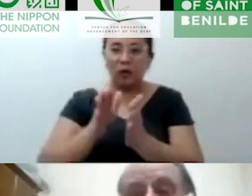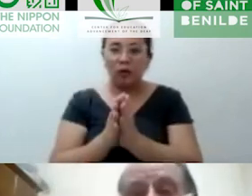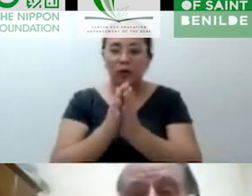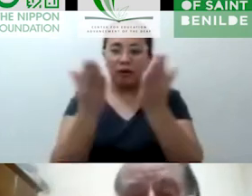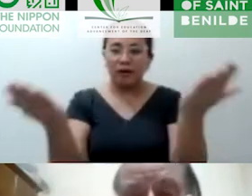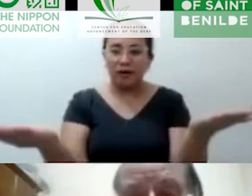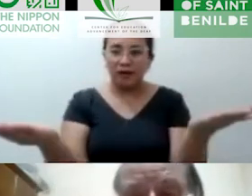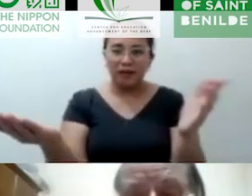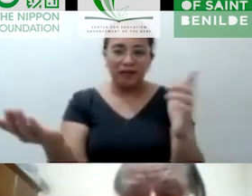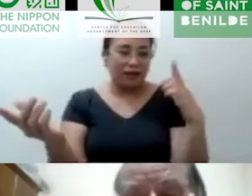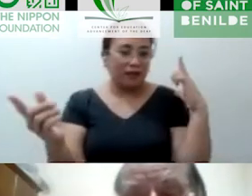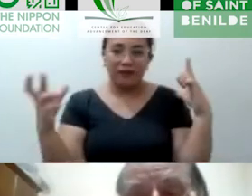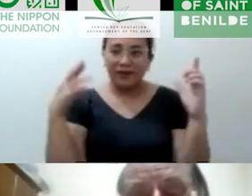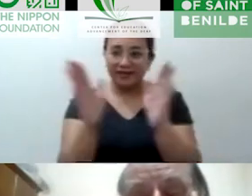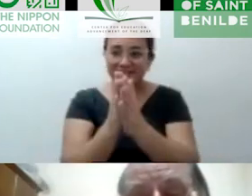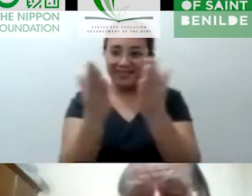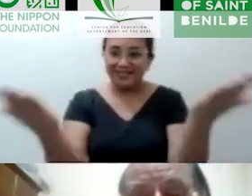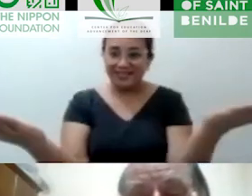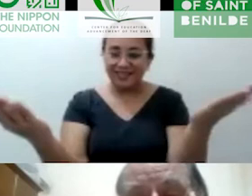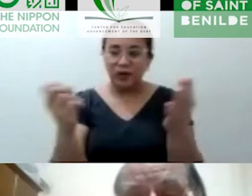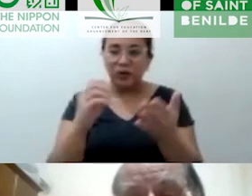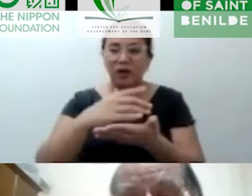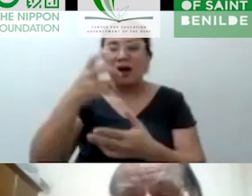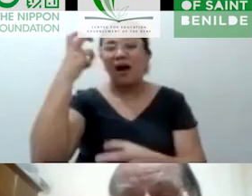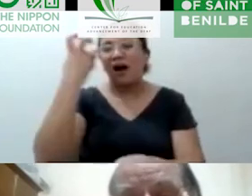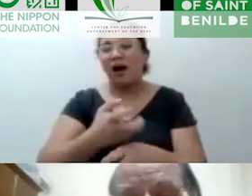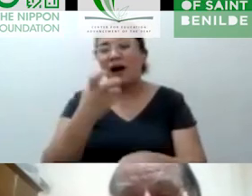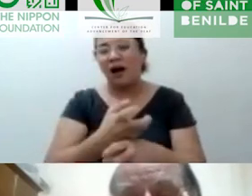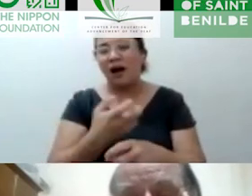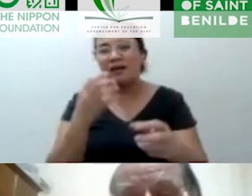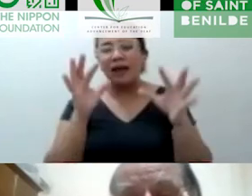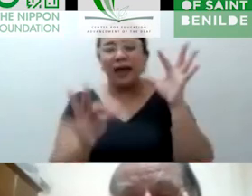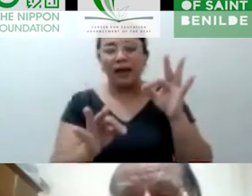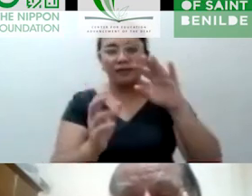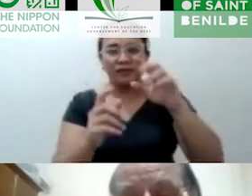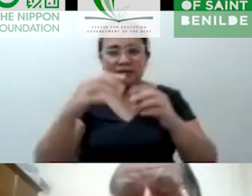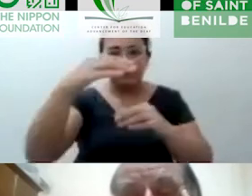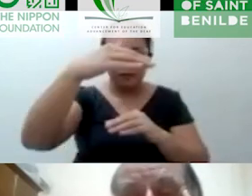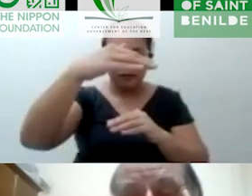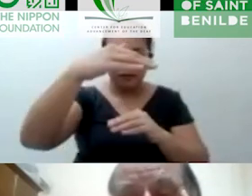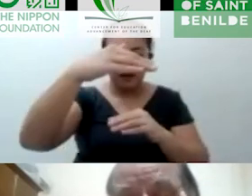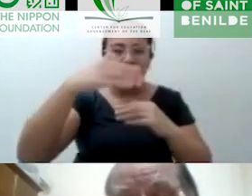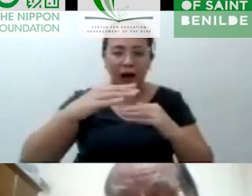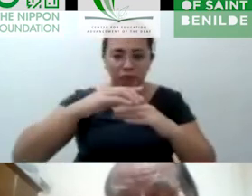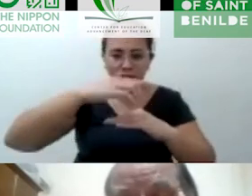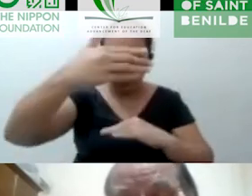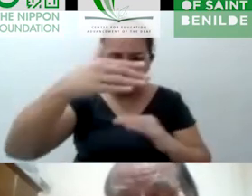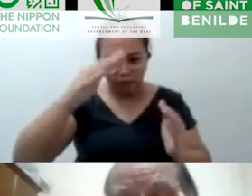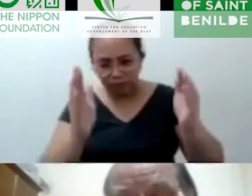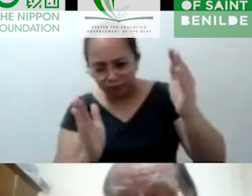left to right. So it's difficult when you have to change the orientation of the book, I think.